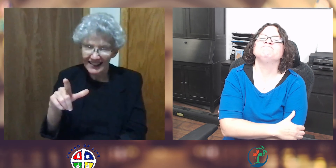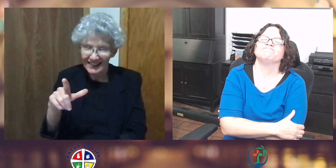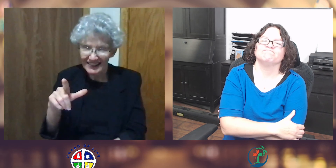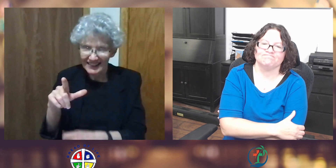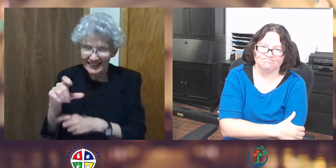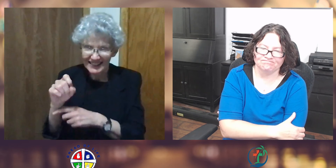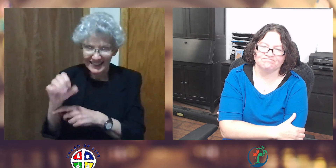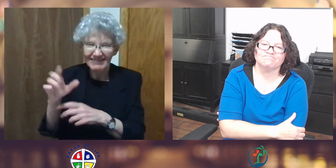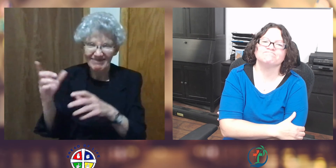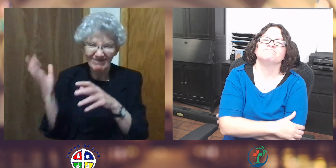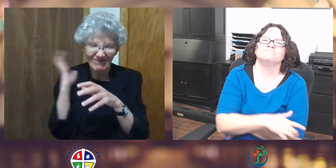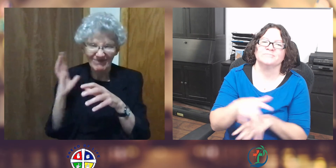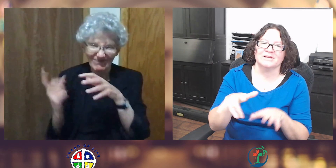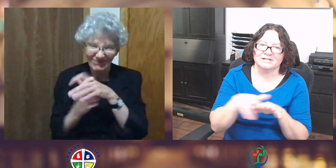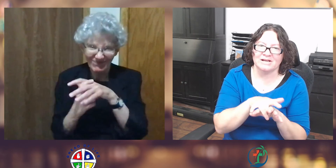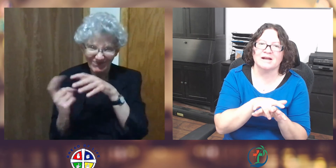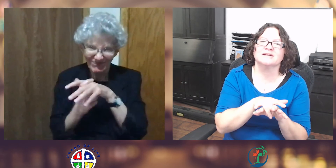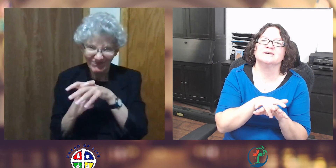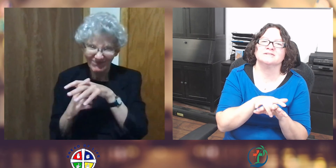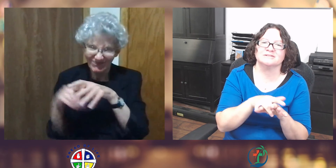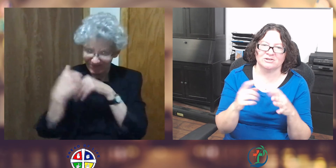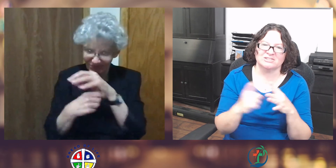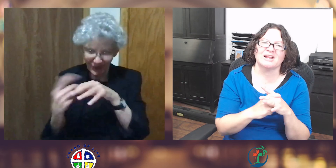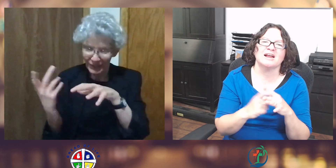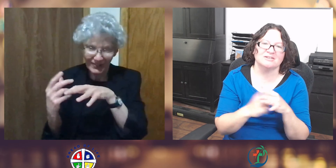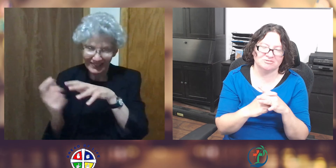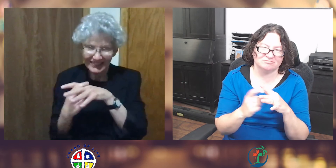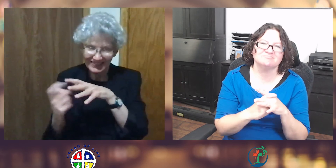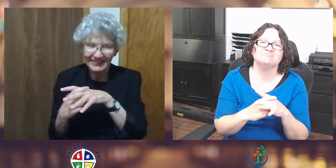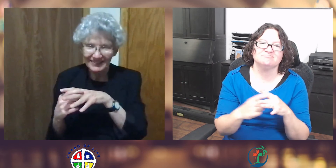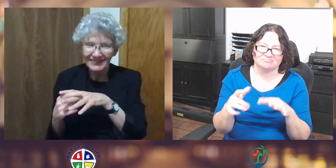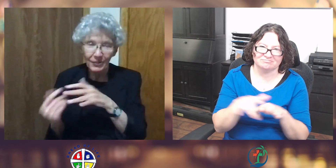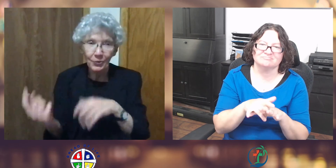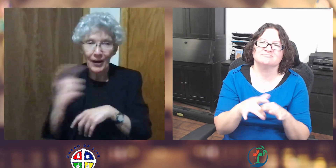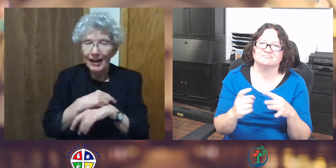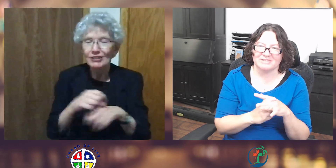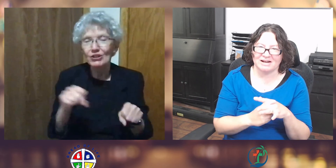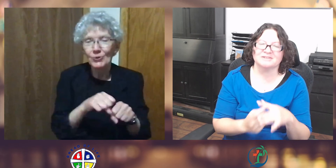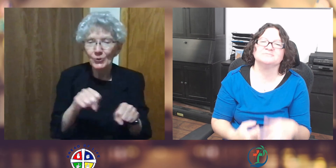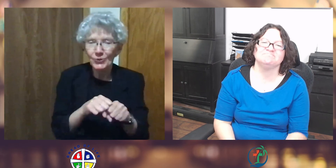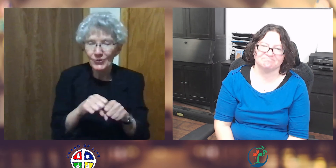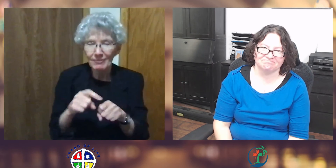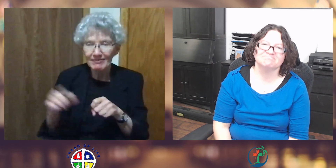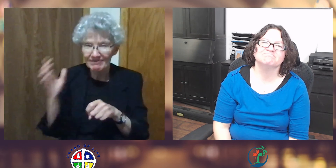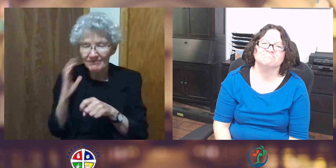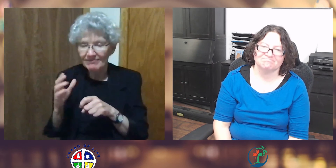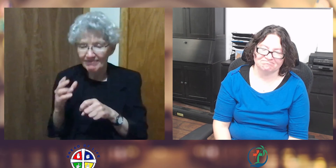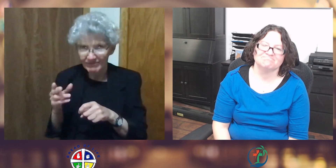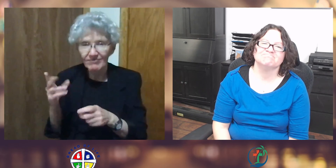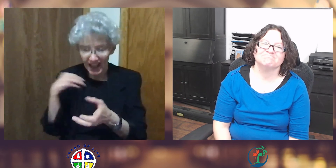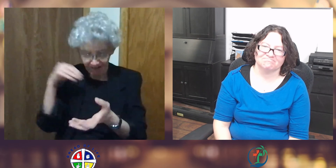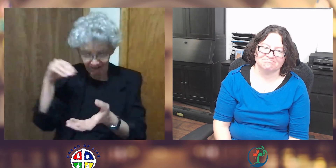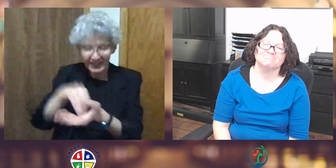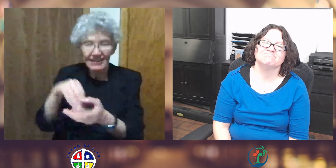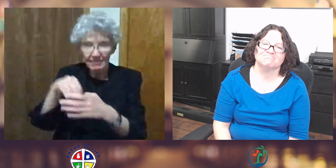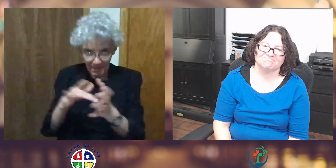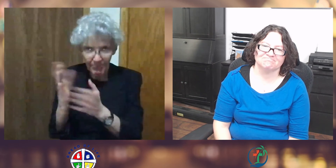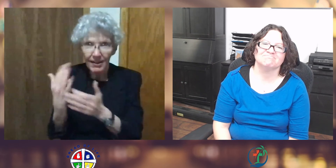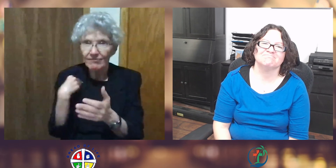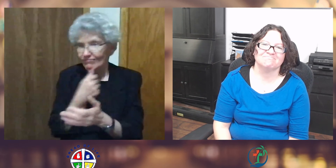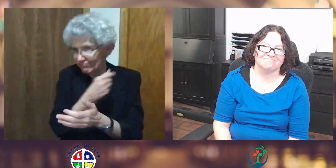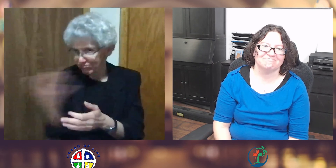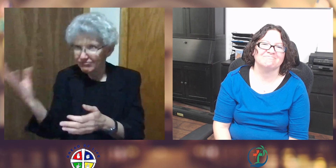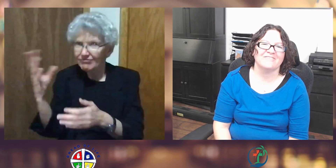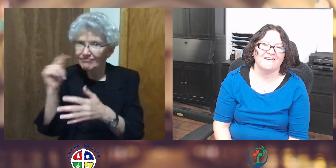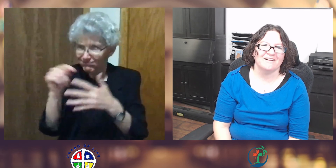are formed, and what is the process for raising objections to those plans. When and how they are vocalized and to whom. Such